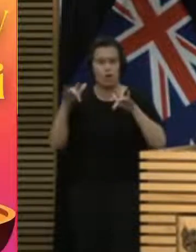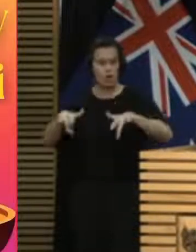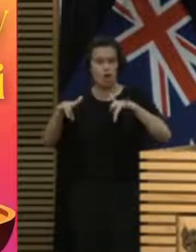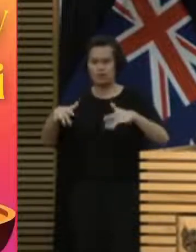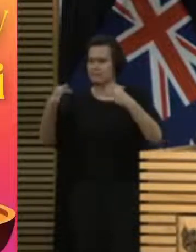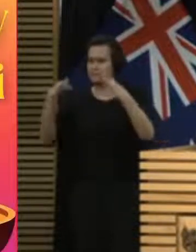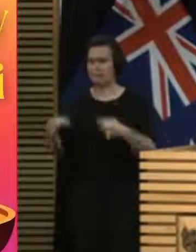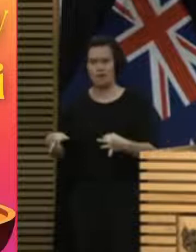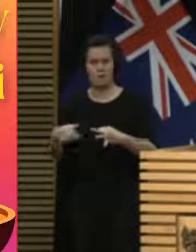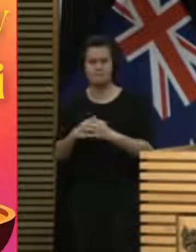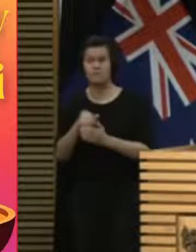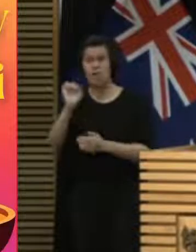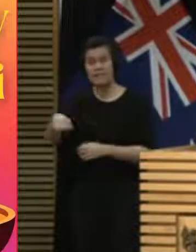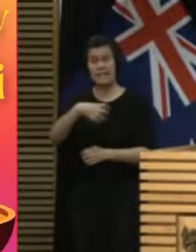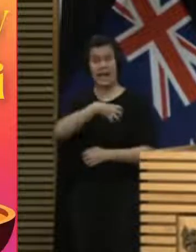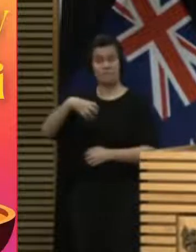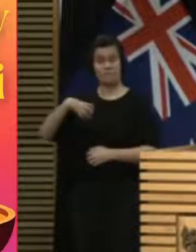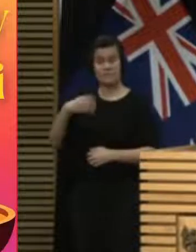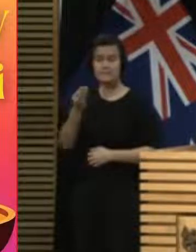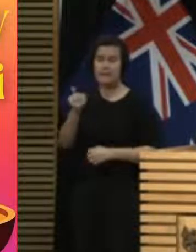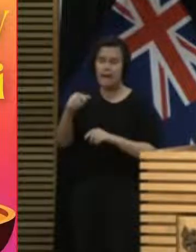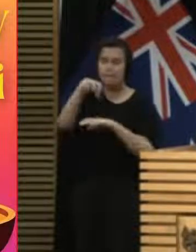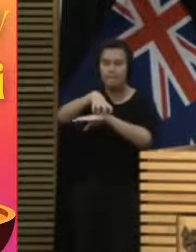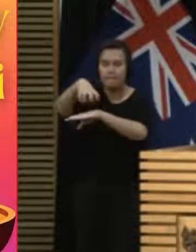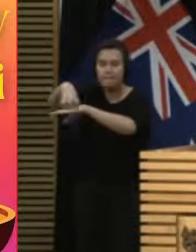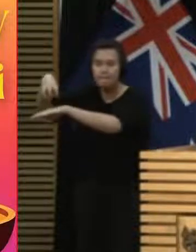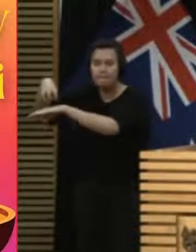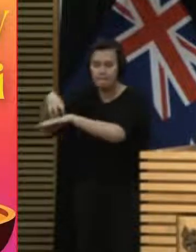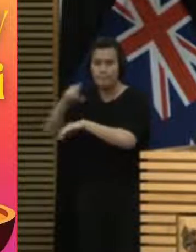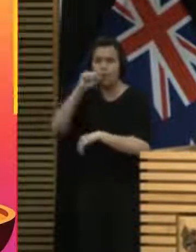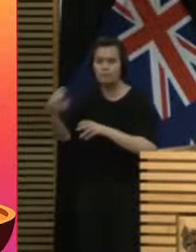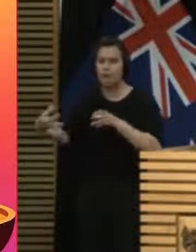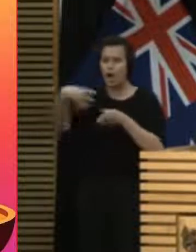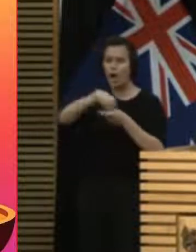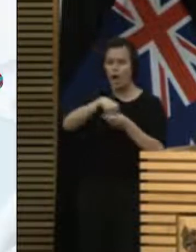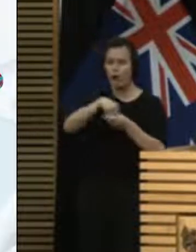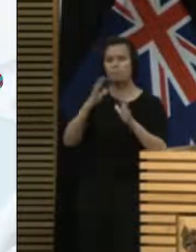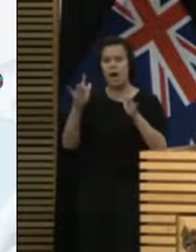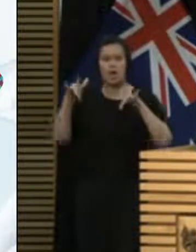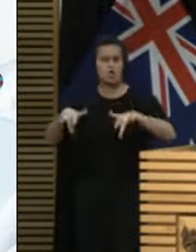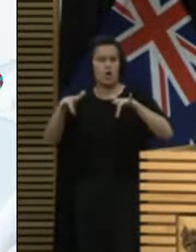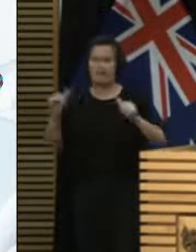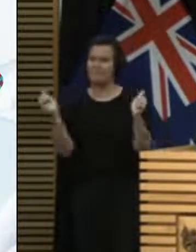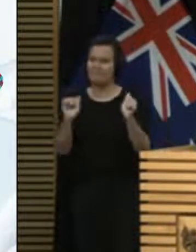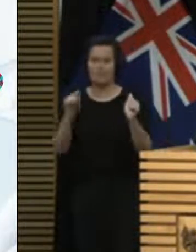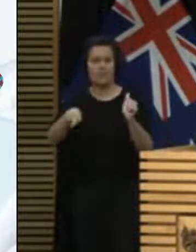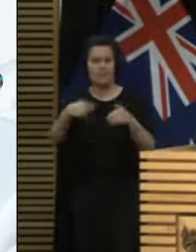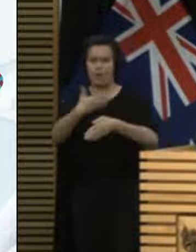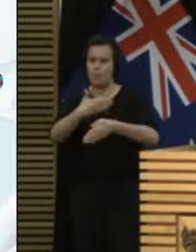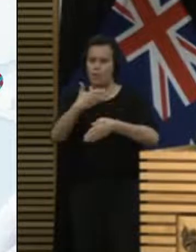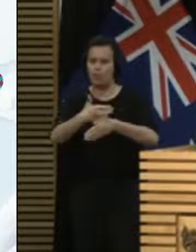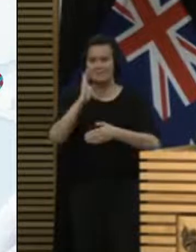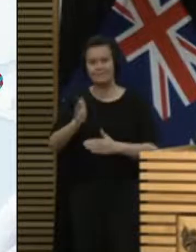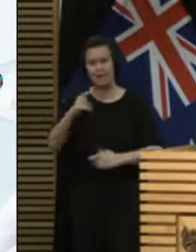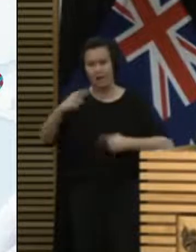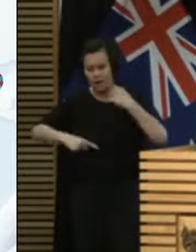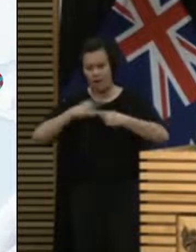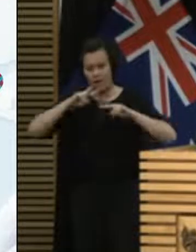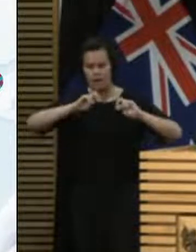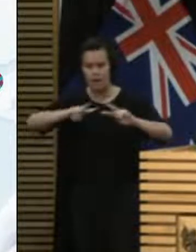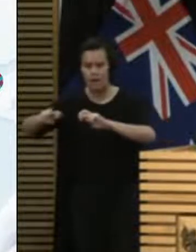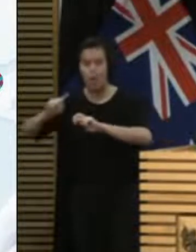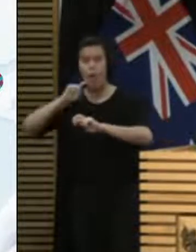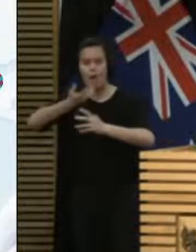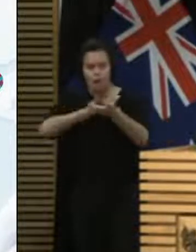be considering whether there are other areas where it is appropriate to consider these mandates. But we want to do this in a proportionate, considered, consultative